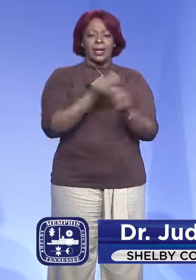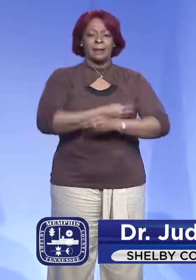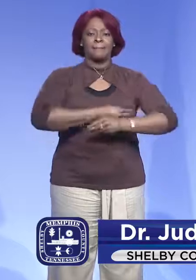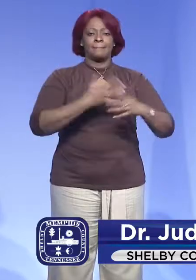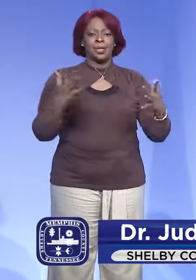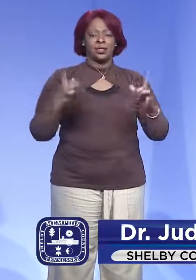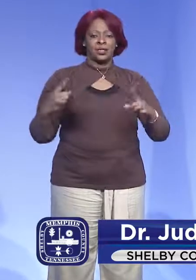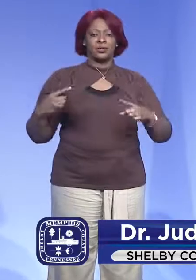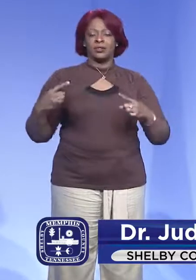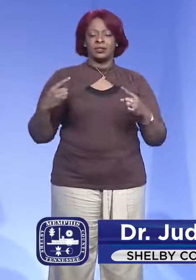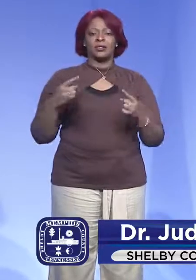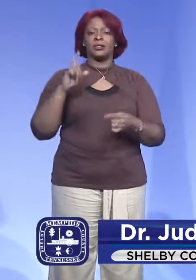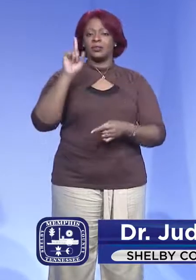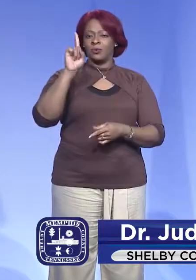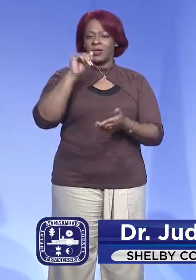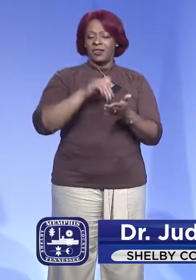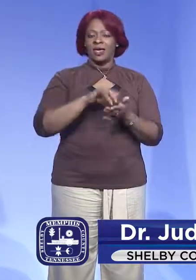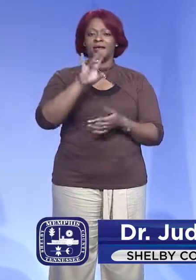date